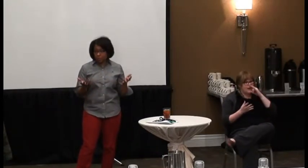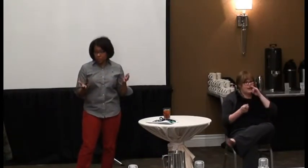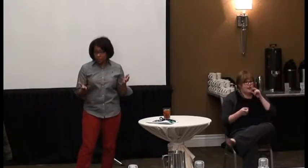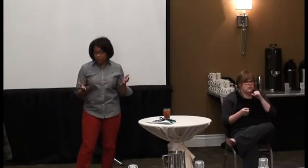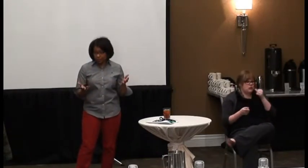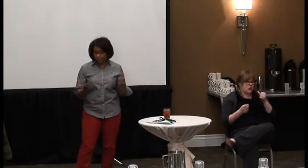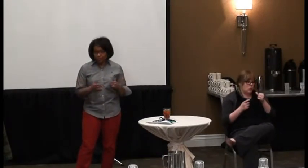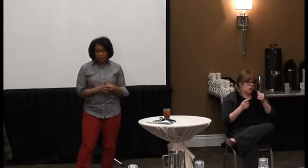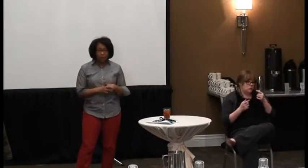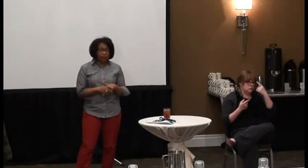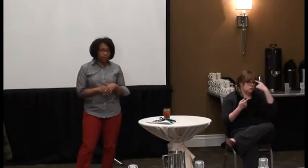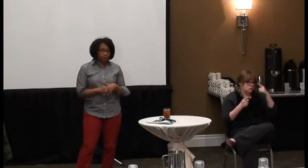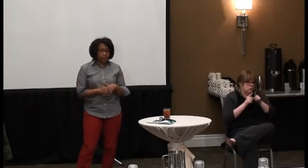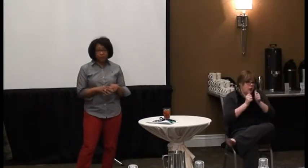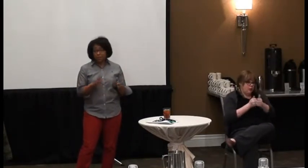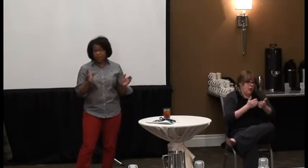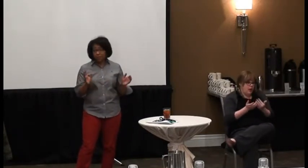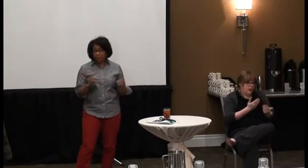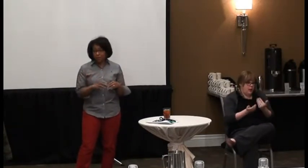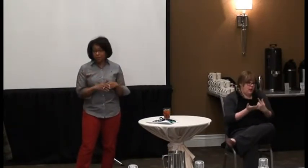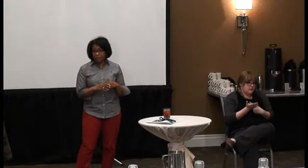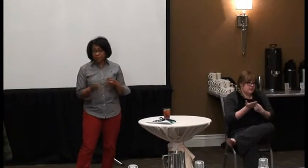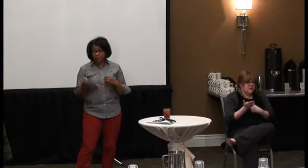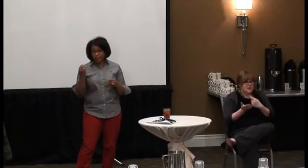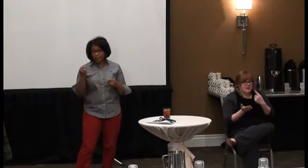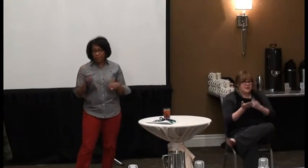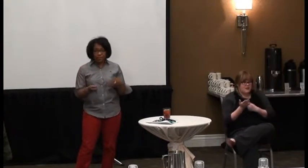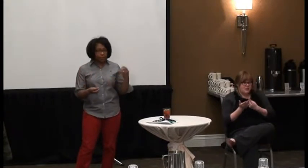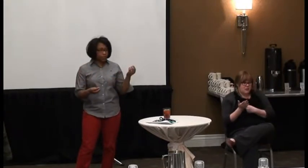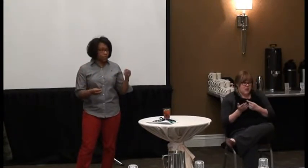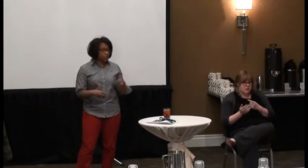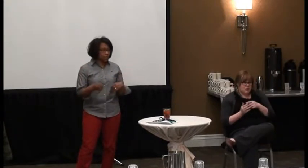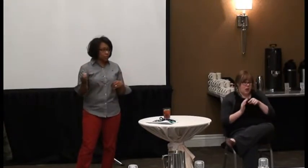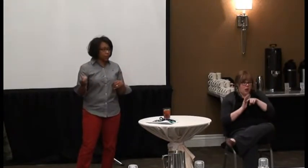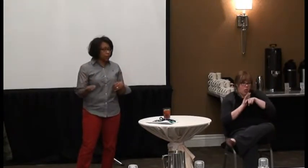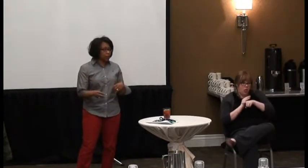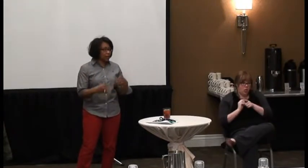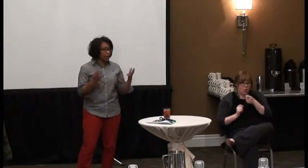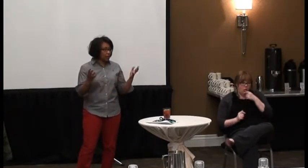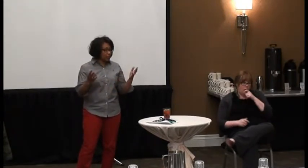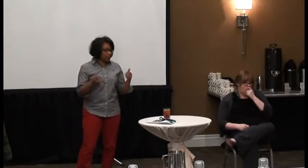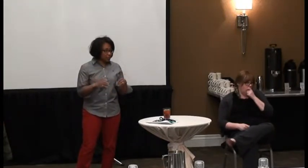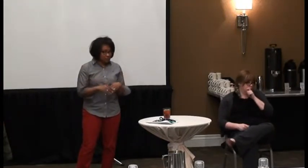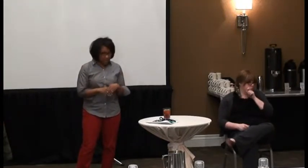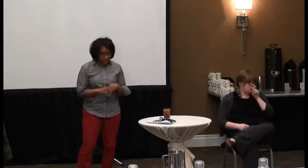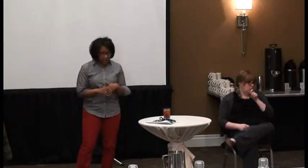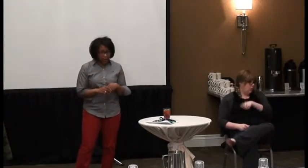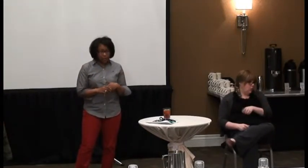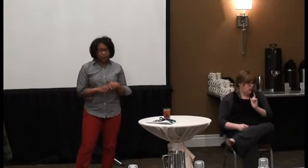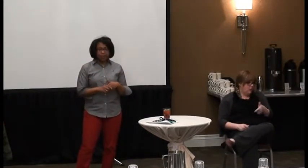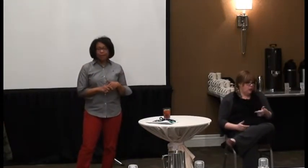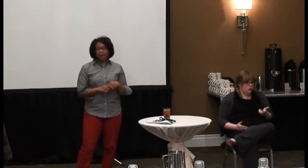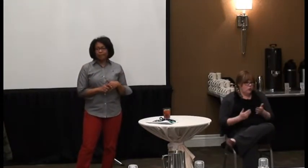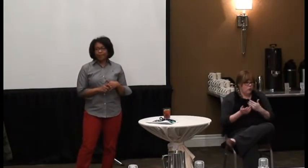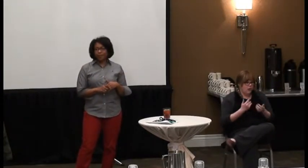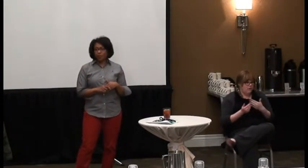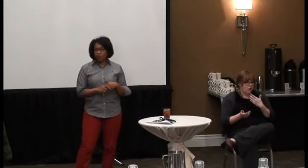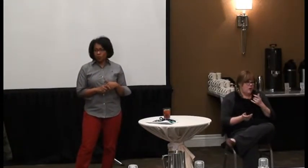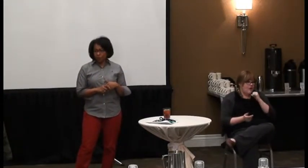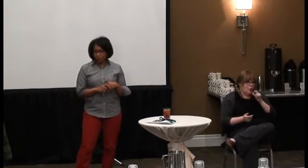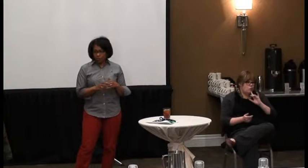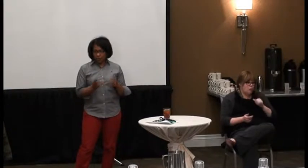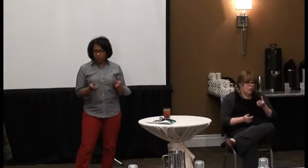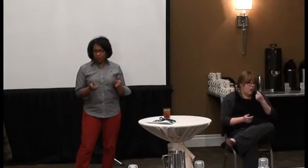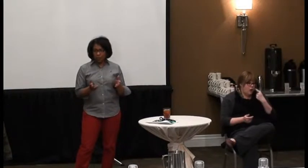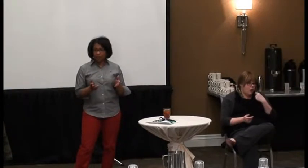anyway sometimes. Sometimes they don't take their medicine, they sneak it, they cheat it, they throw it away, things like that. And